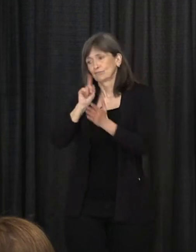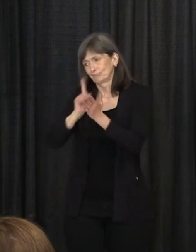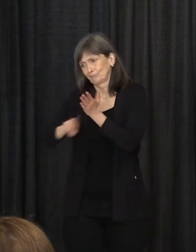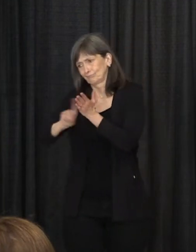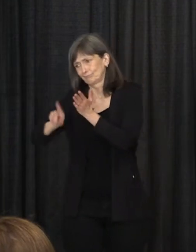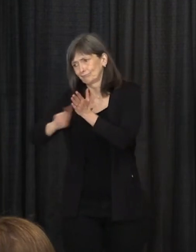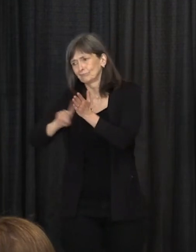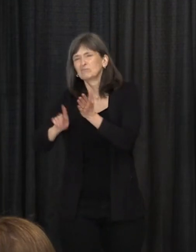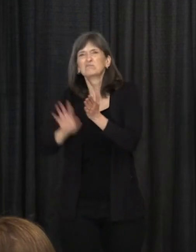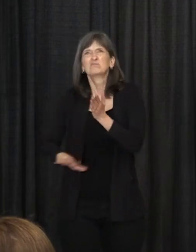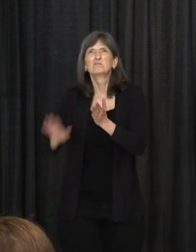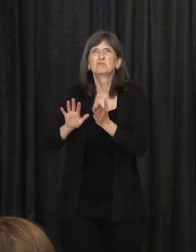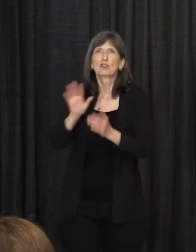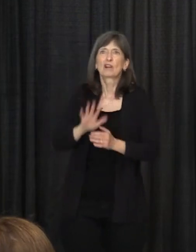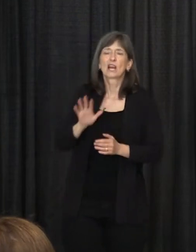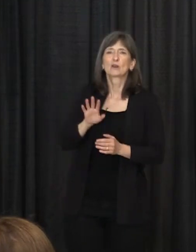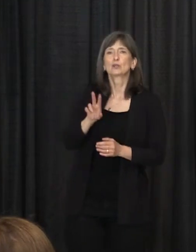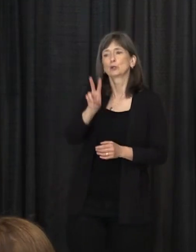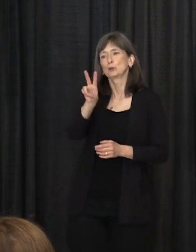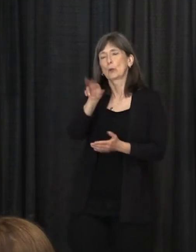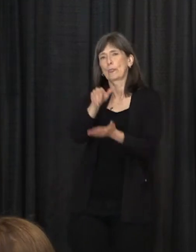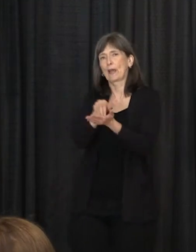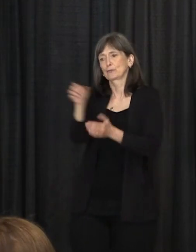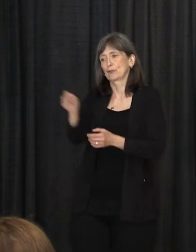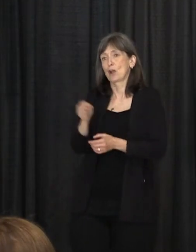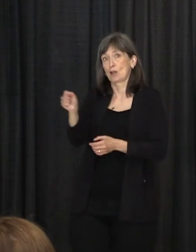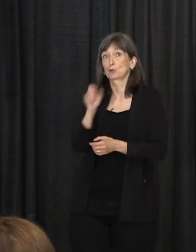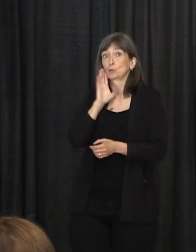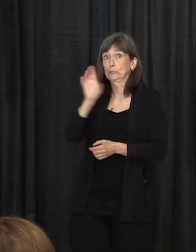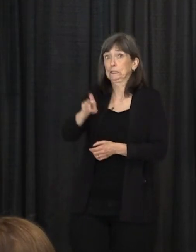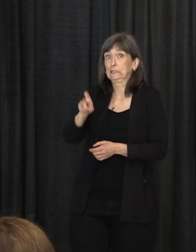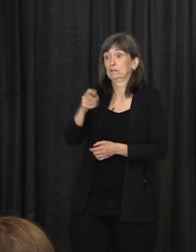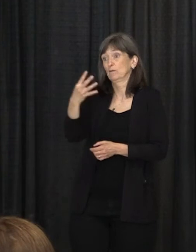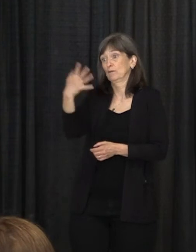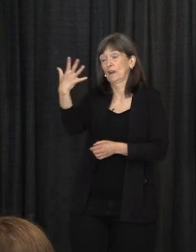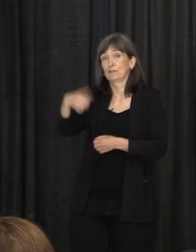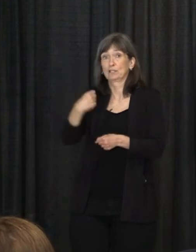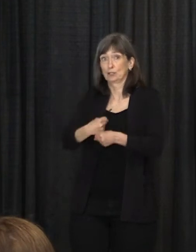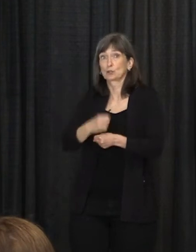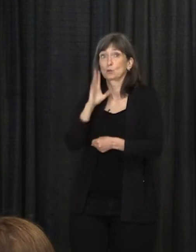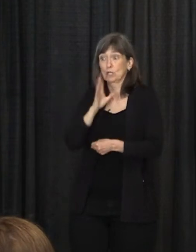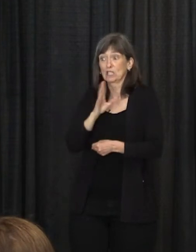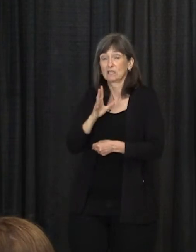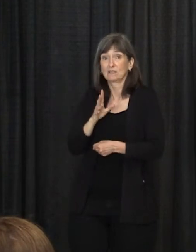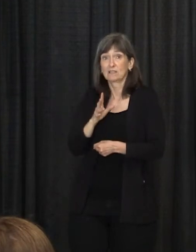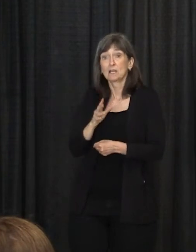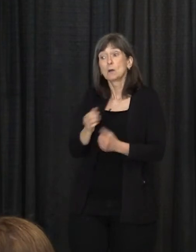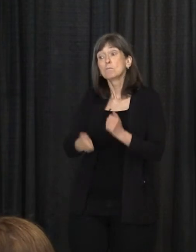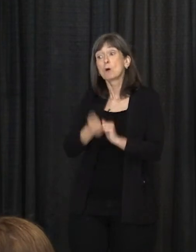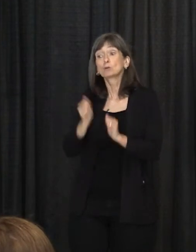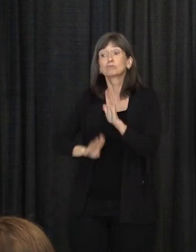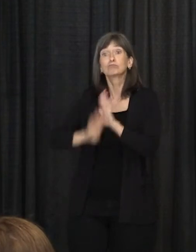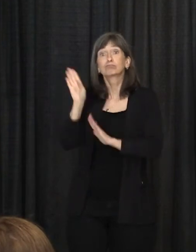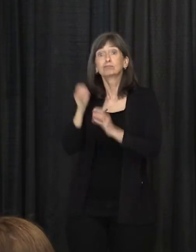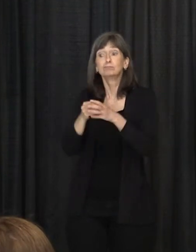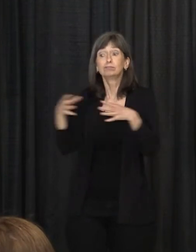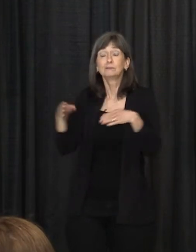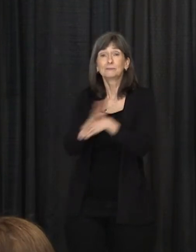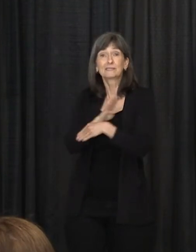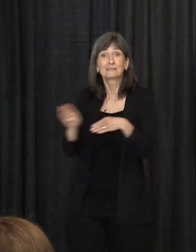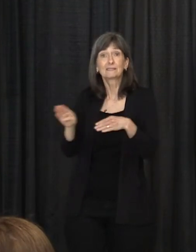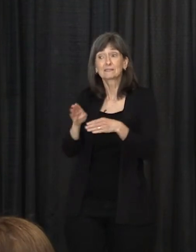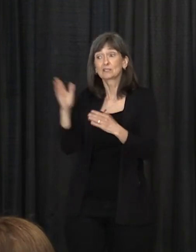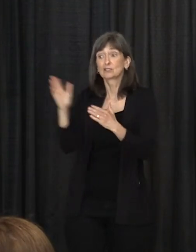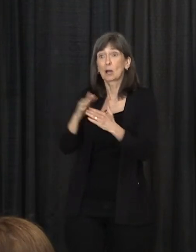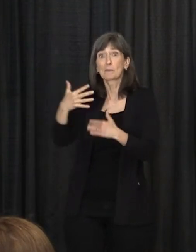about 2,000 hires, tech hires, in the next 4 to 5 years. Our fastest growing companies that are Tech&L members, the